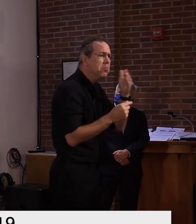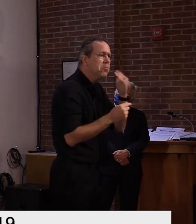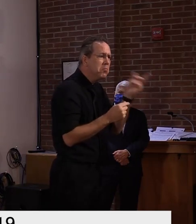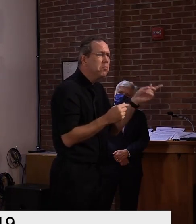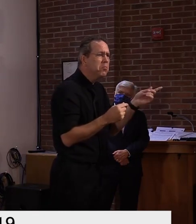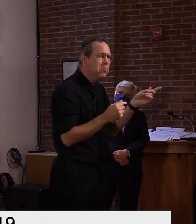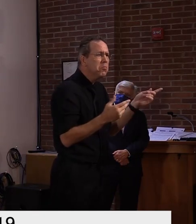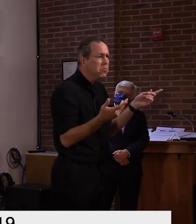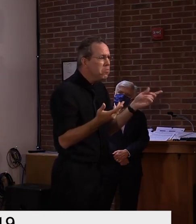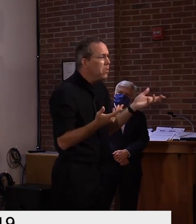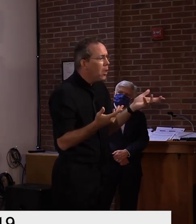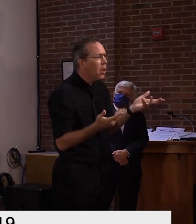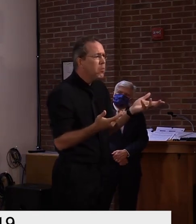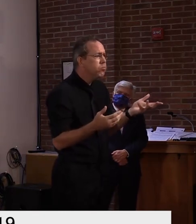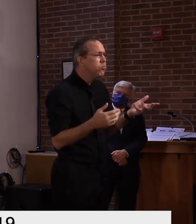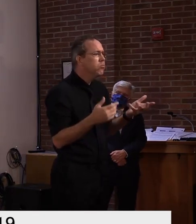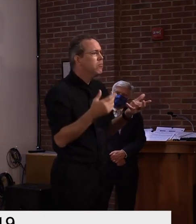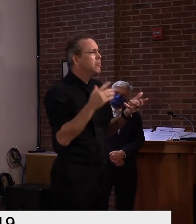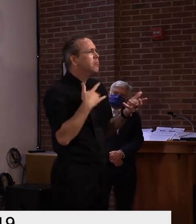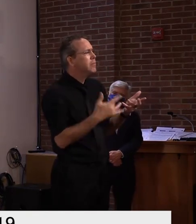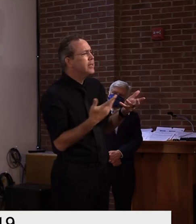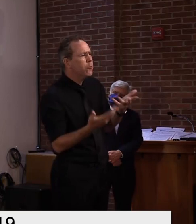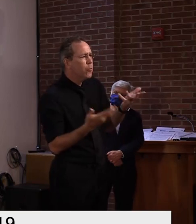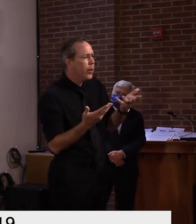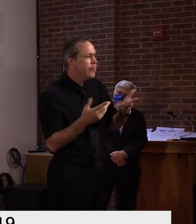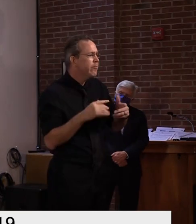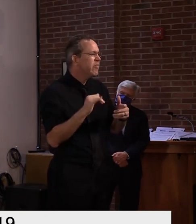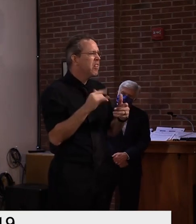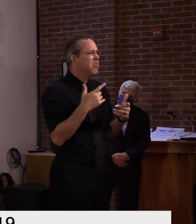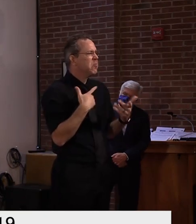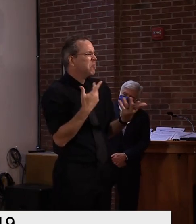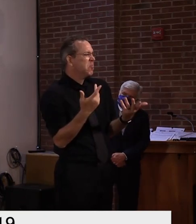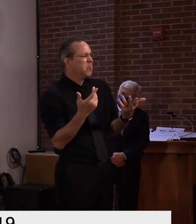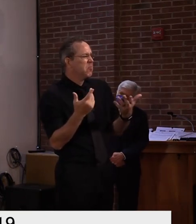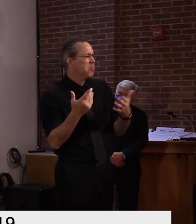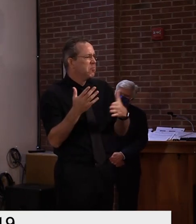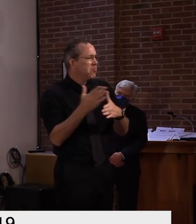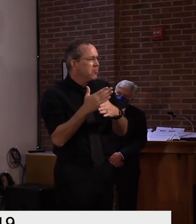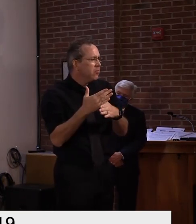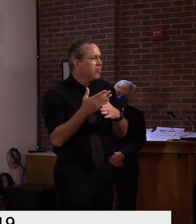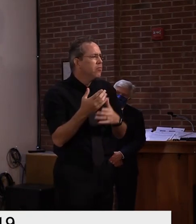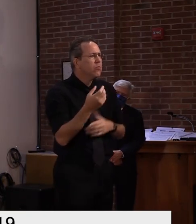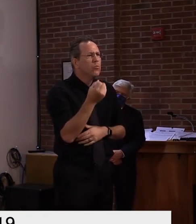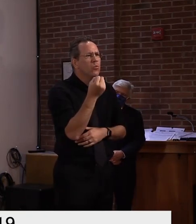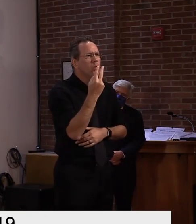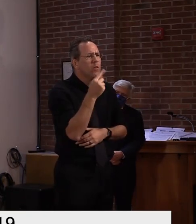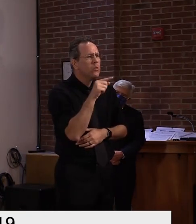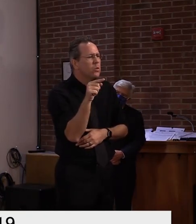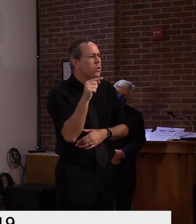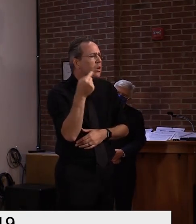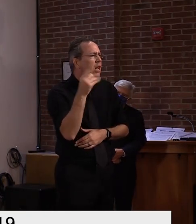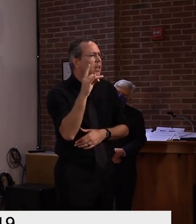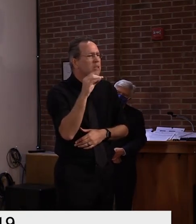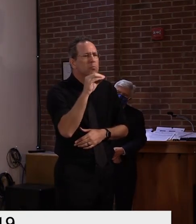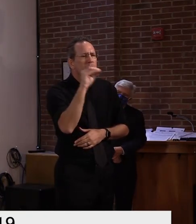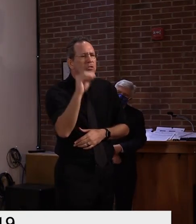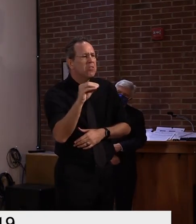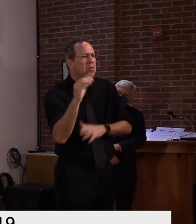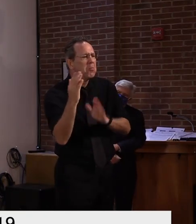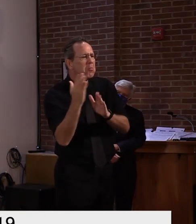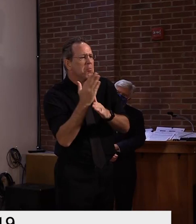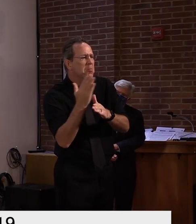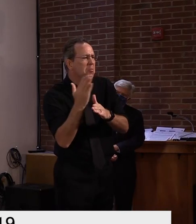in the teens percent, 12%, 18%, depending on where you are. Of their health budget, health care